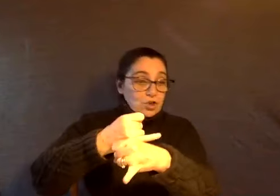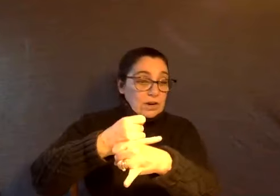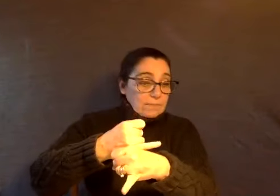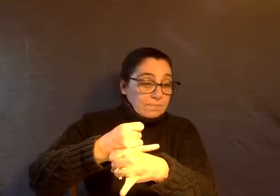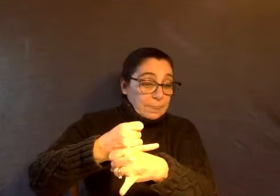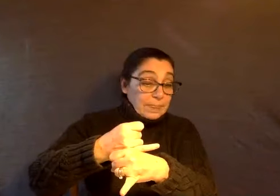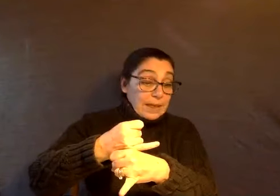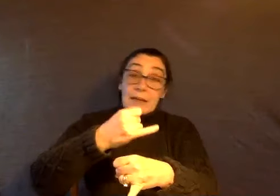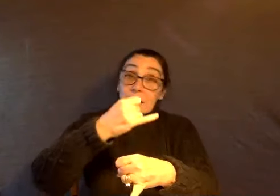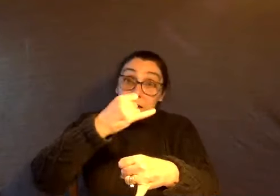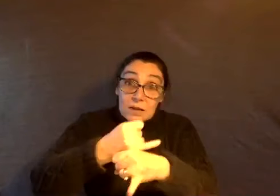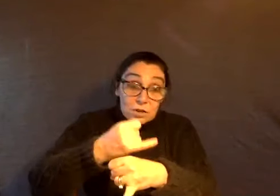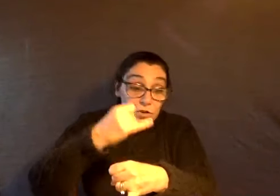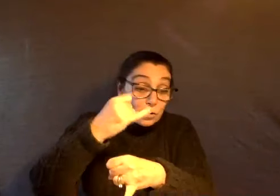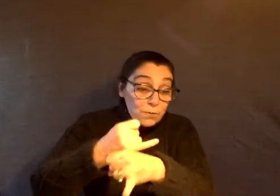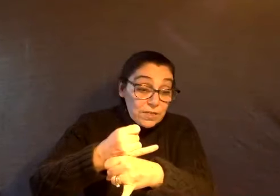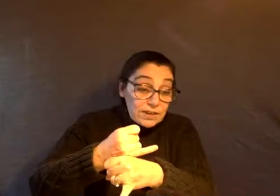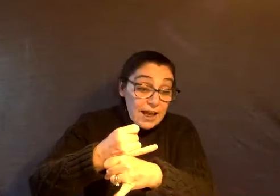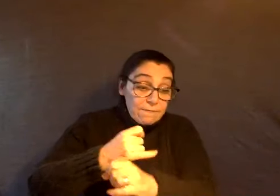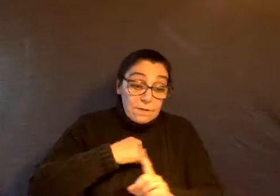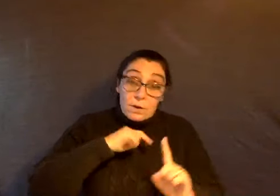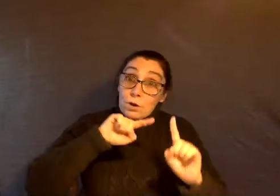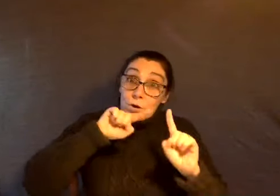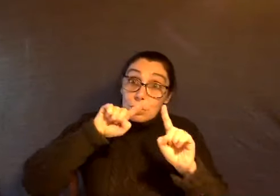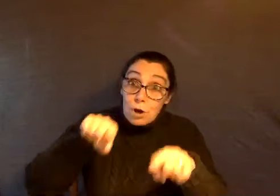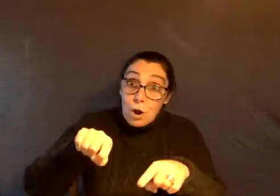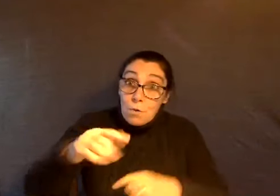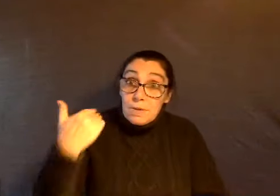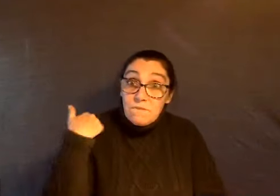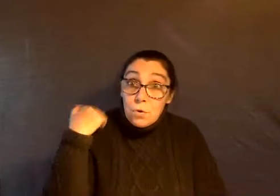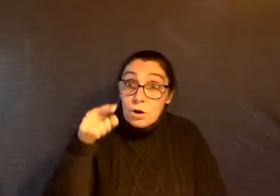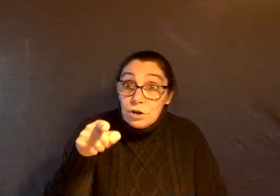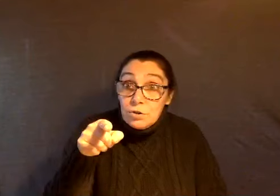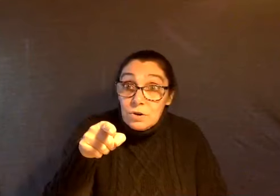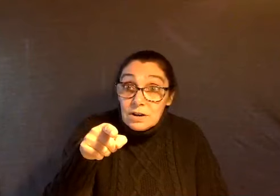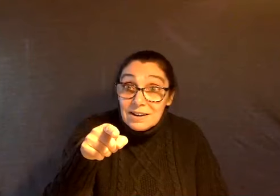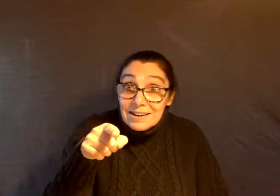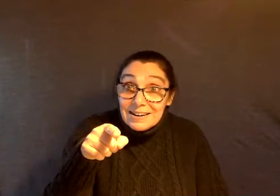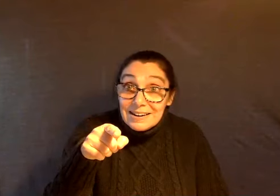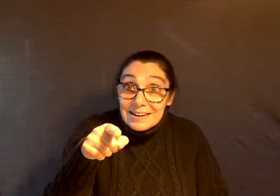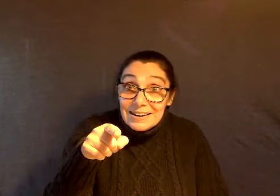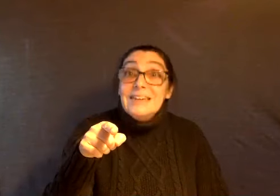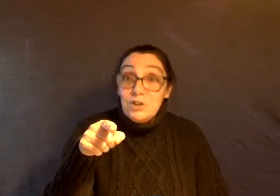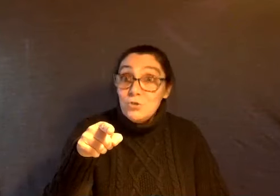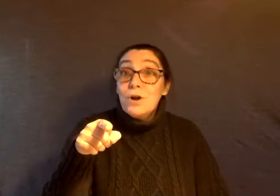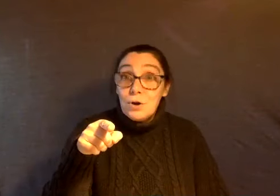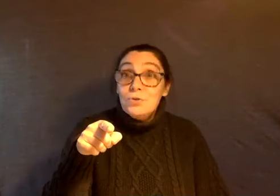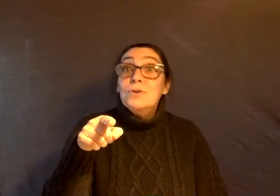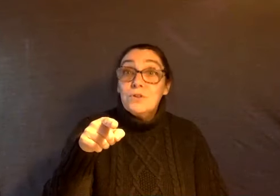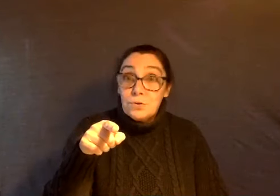Institution. School for the deaf, go before you. Did you go to a school